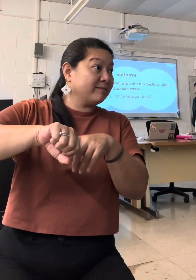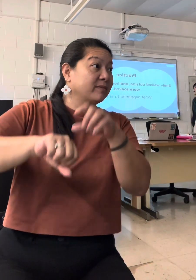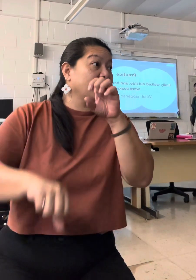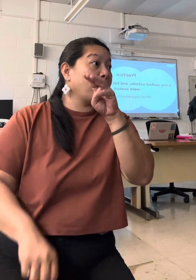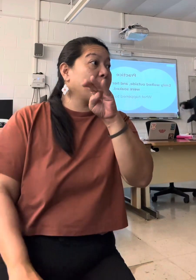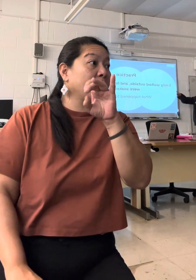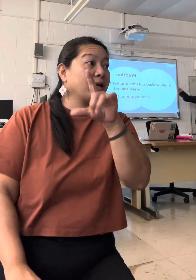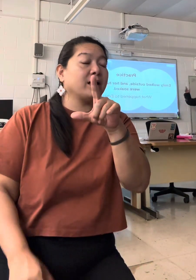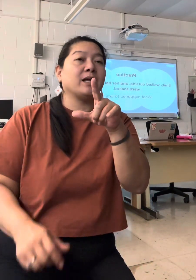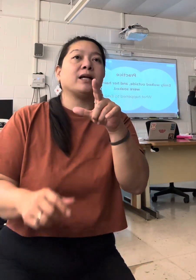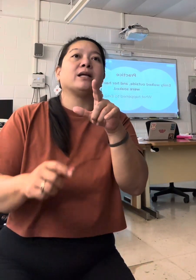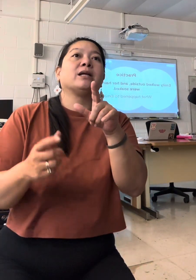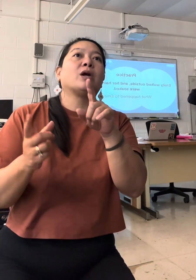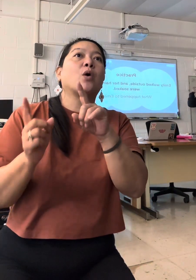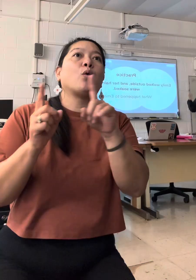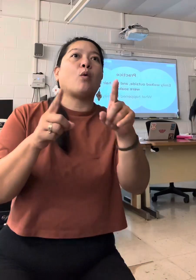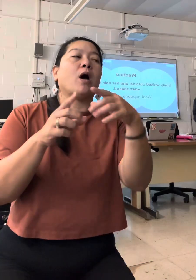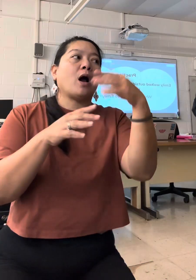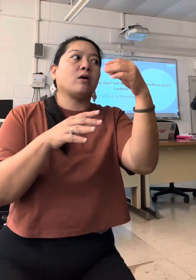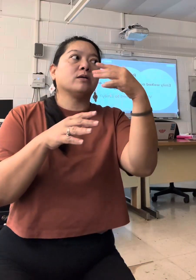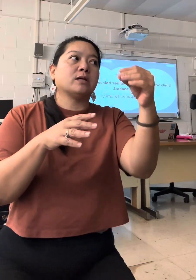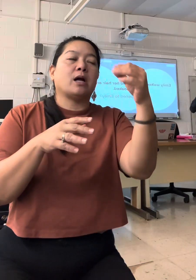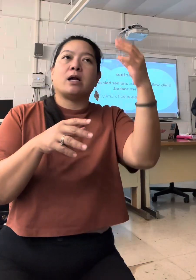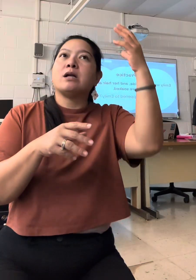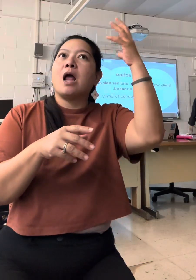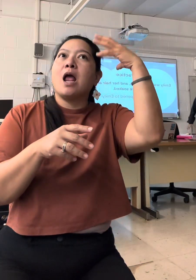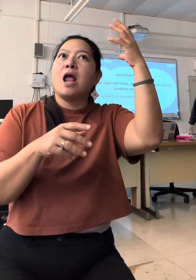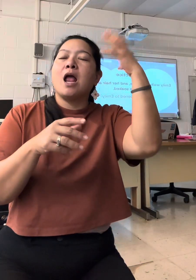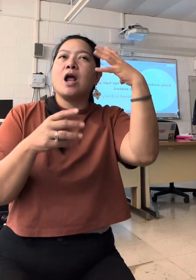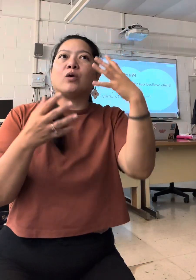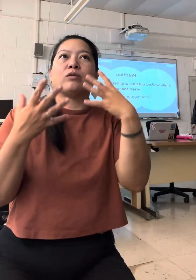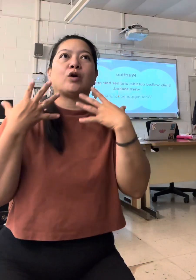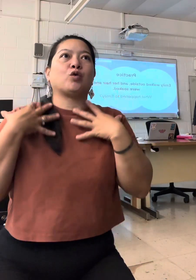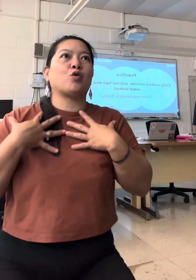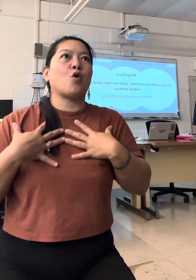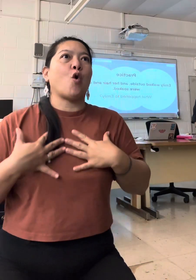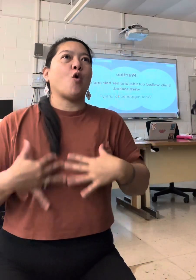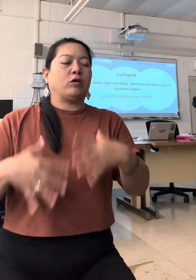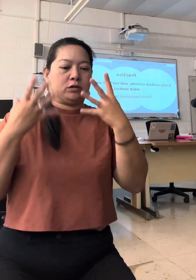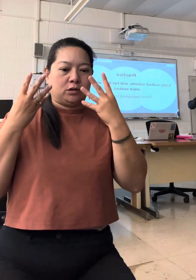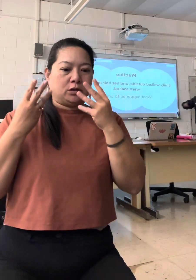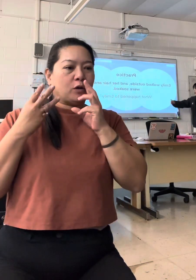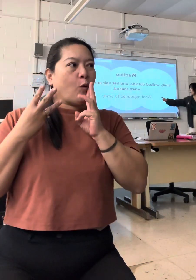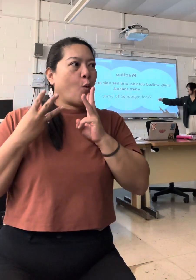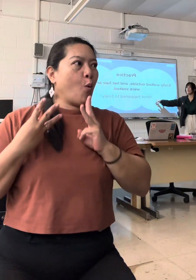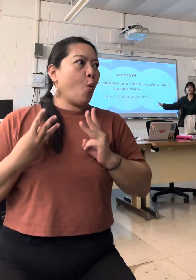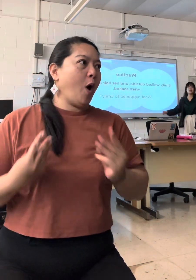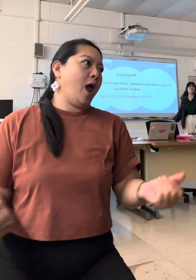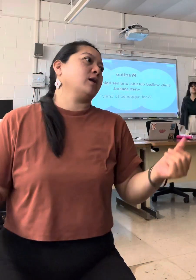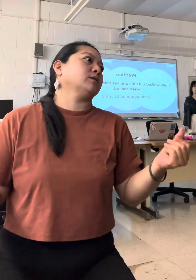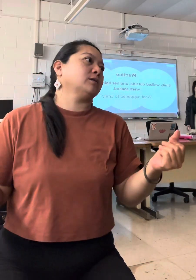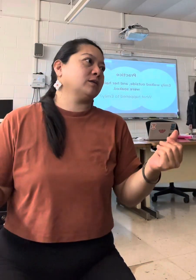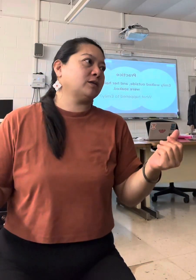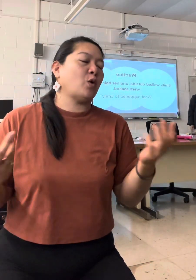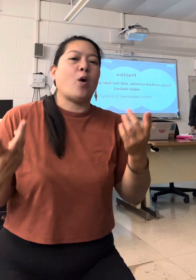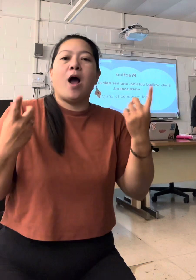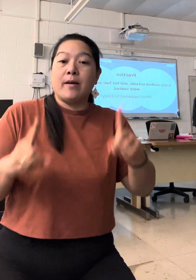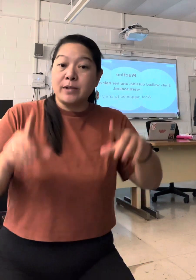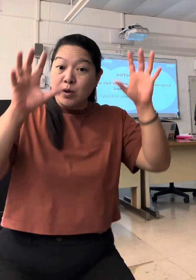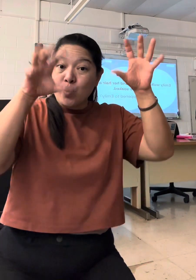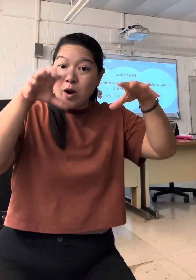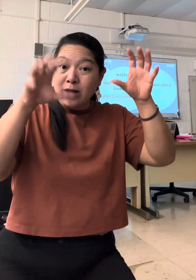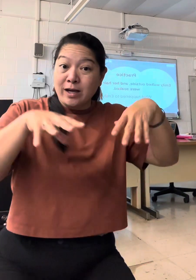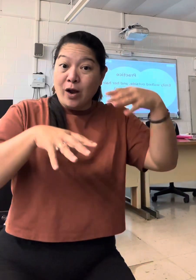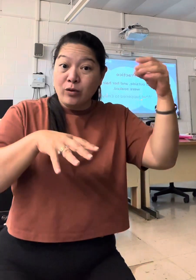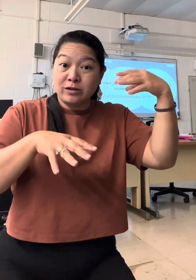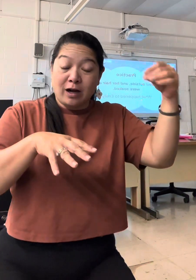walked outside, and her hair and clothes were soaked. Soaked. Rain water. What happened to Emily? It's raining outside. She